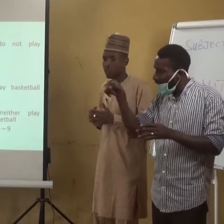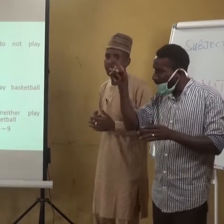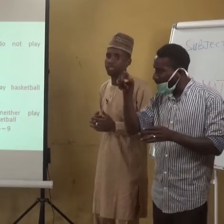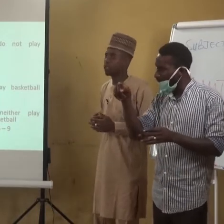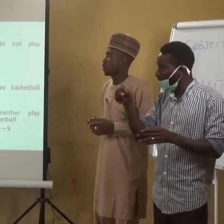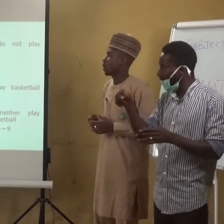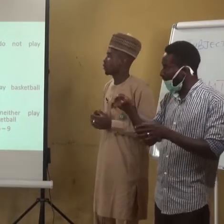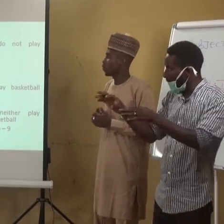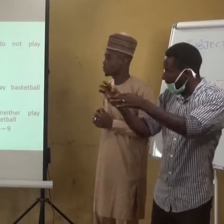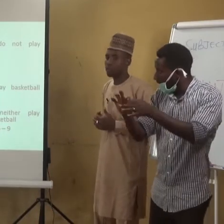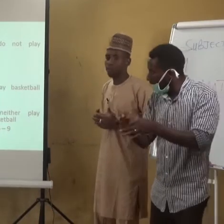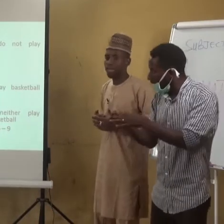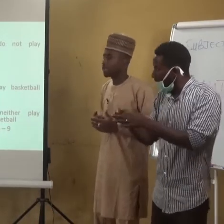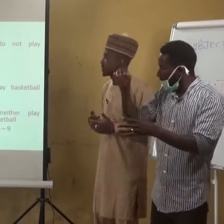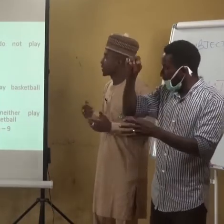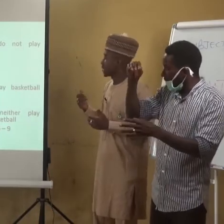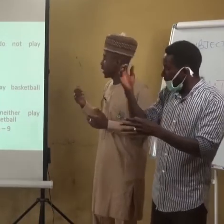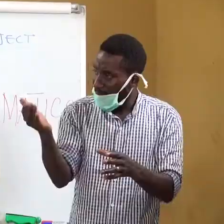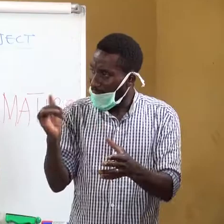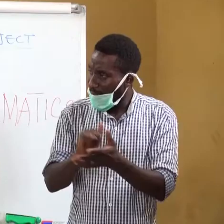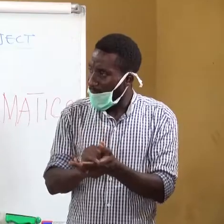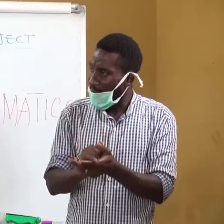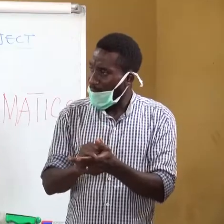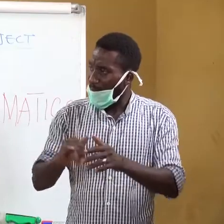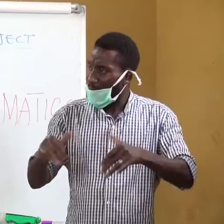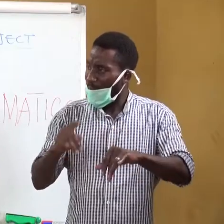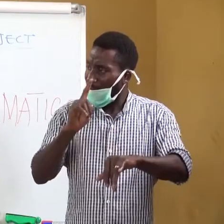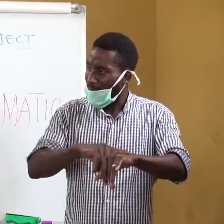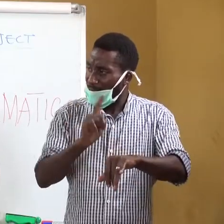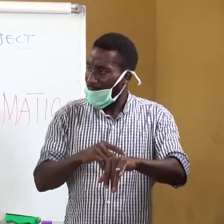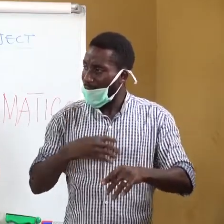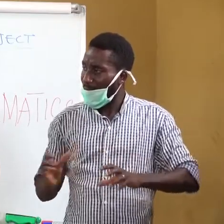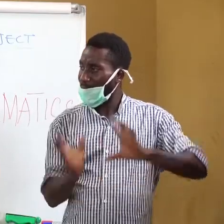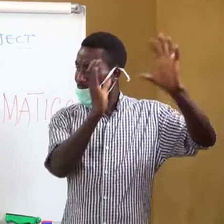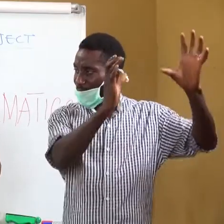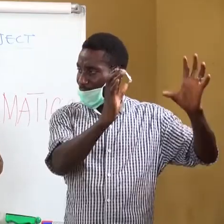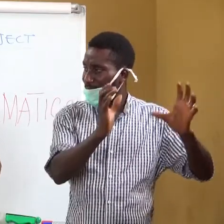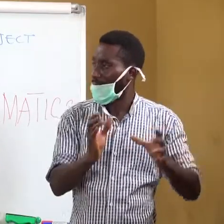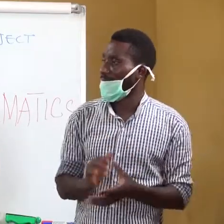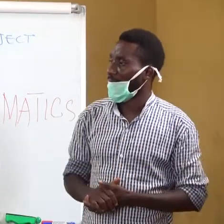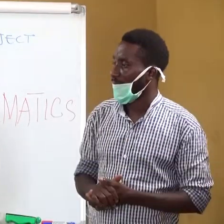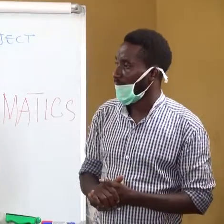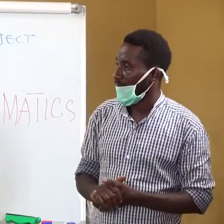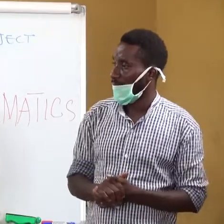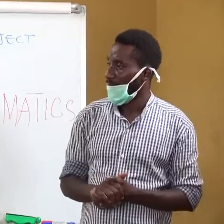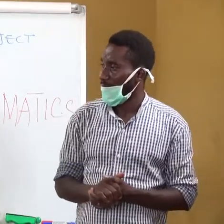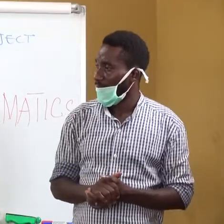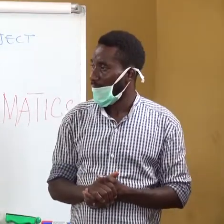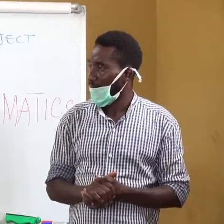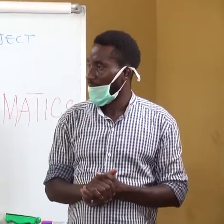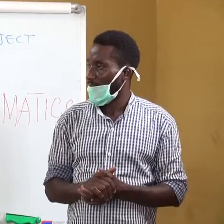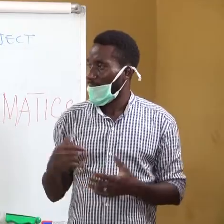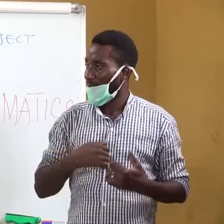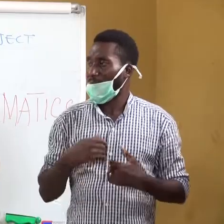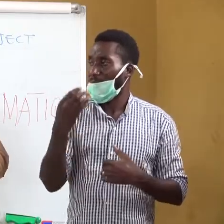or the subset of those that play basketball, there is an intersection of